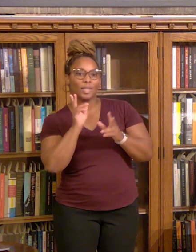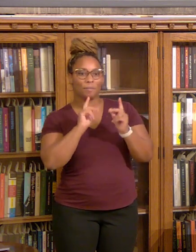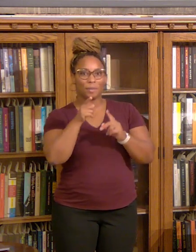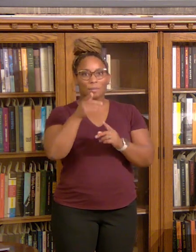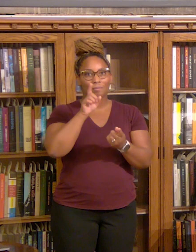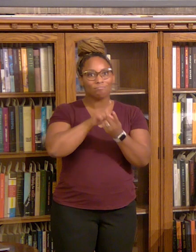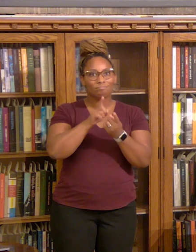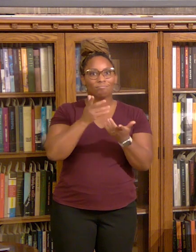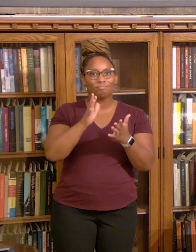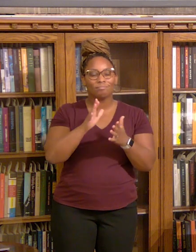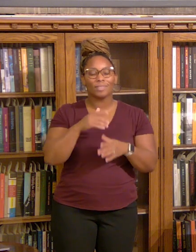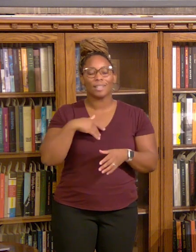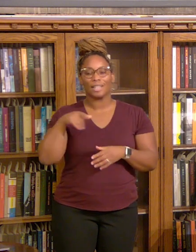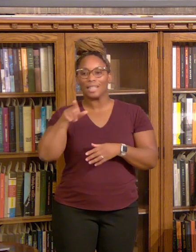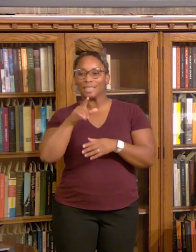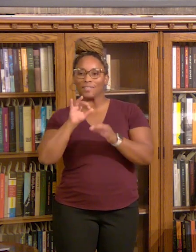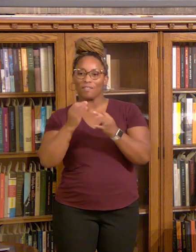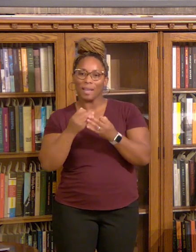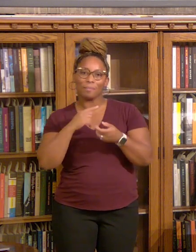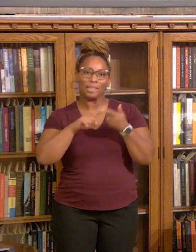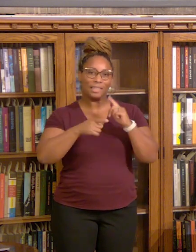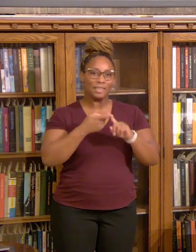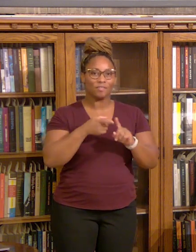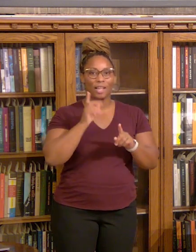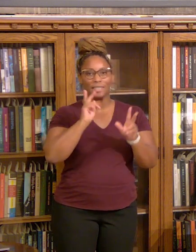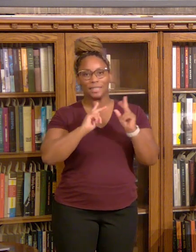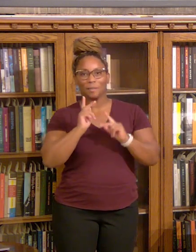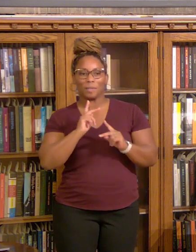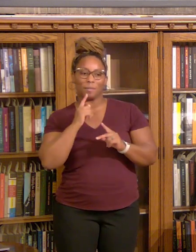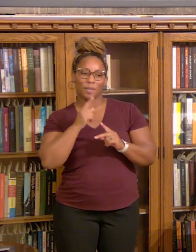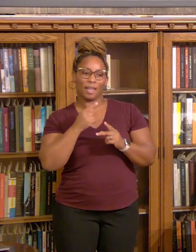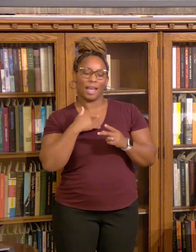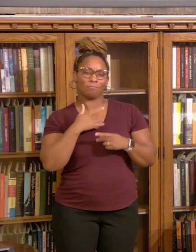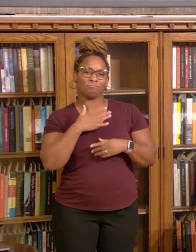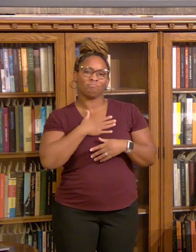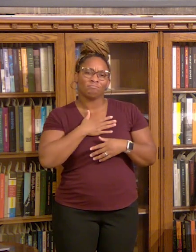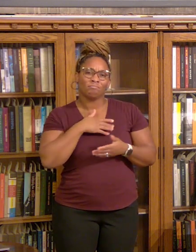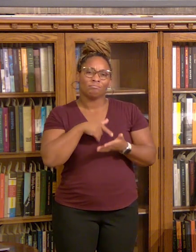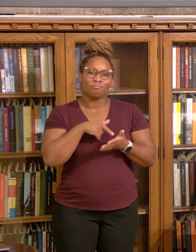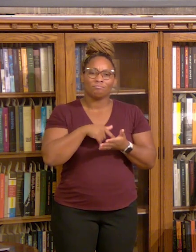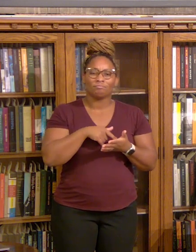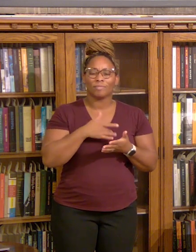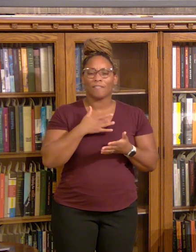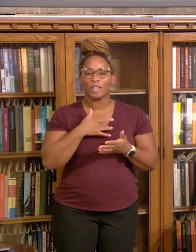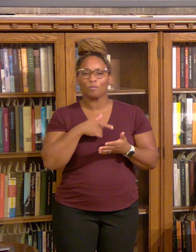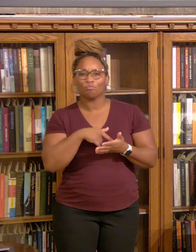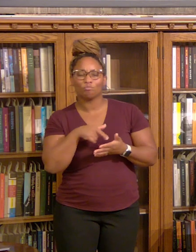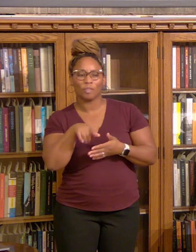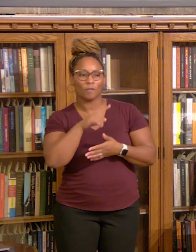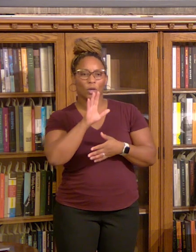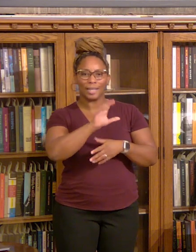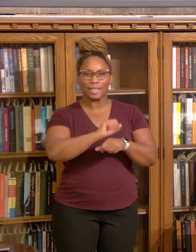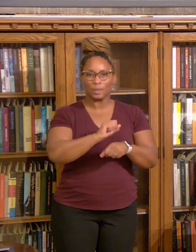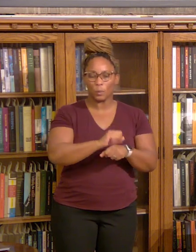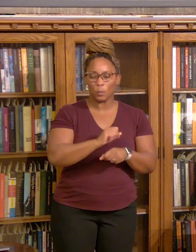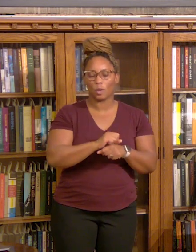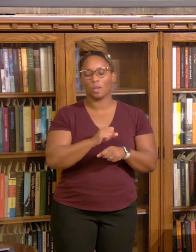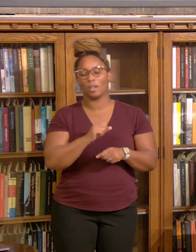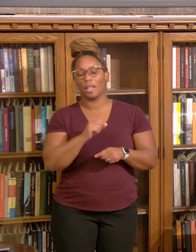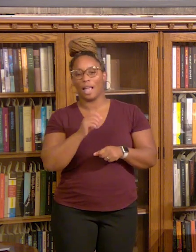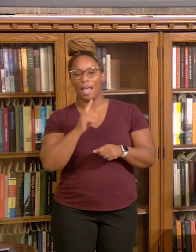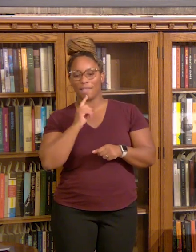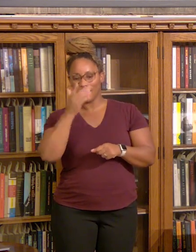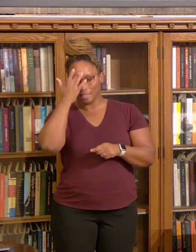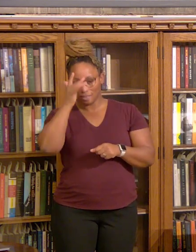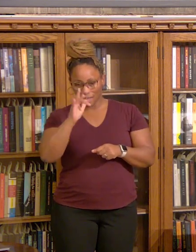in knew him uh his family his friends people who are deeply indebted to him in one way or another for the work uh that they've done